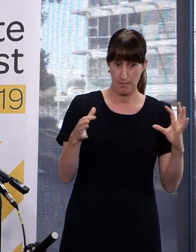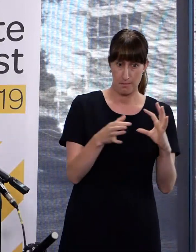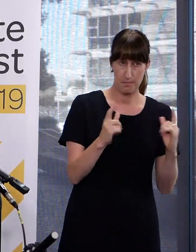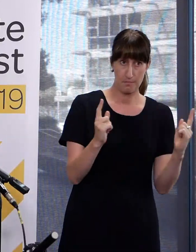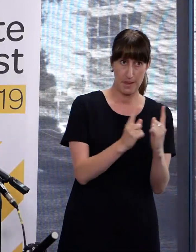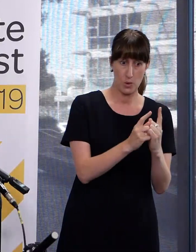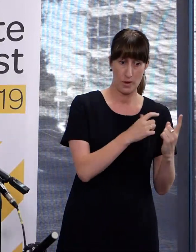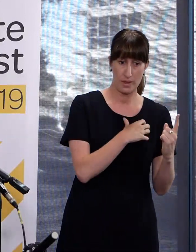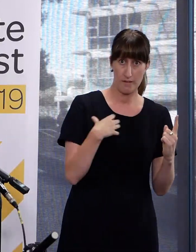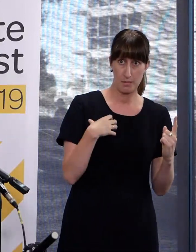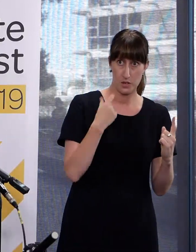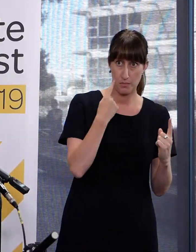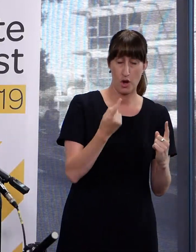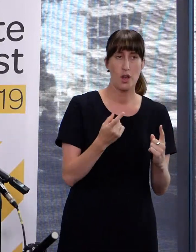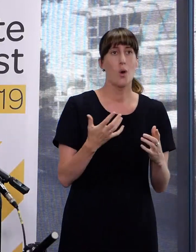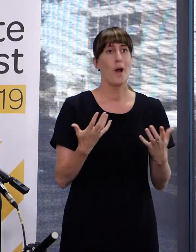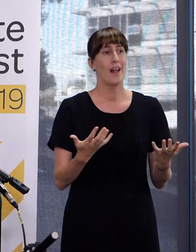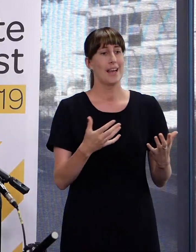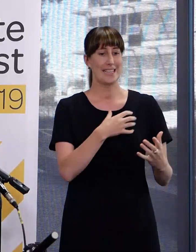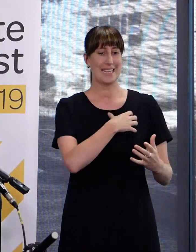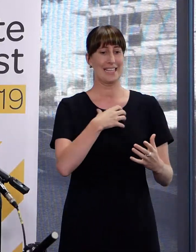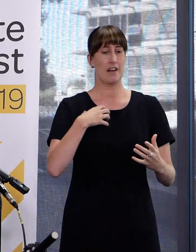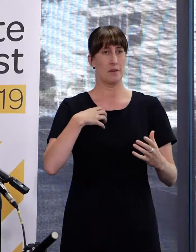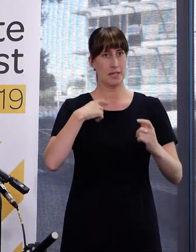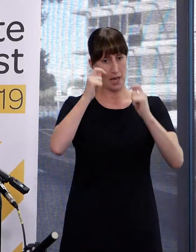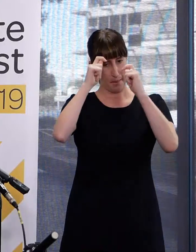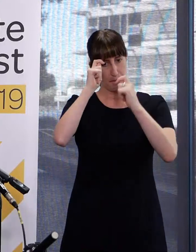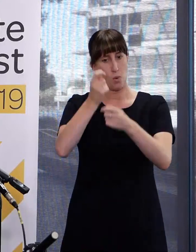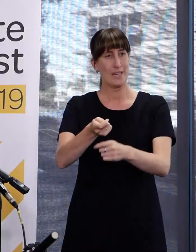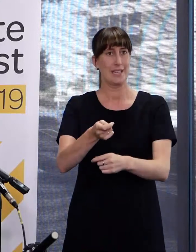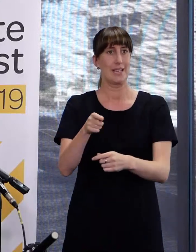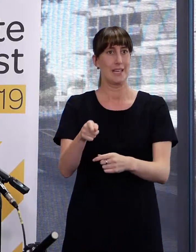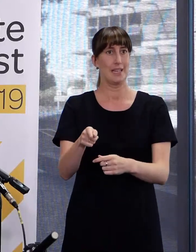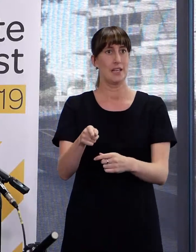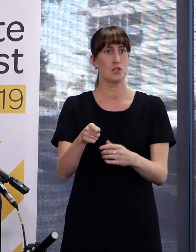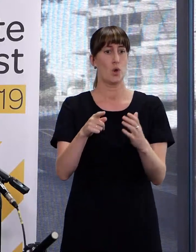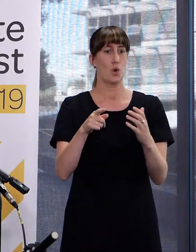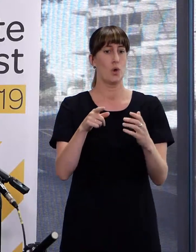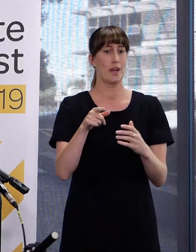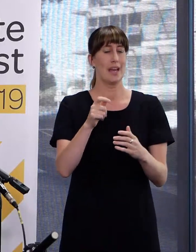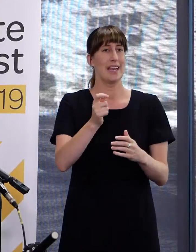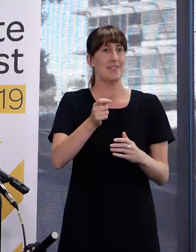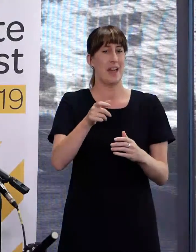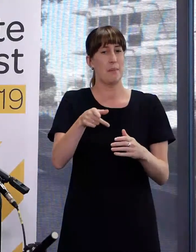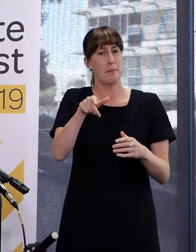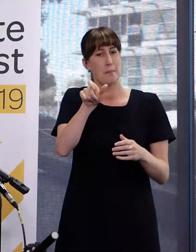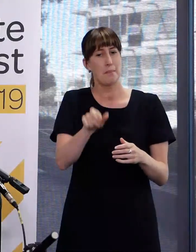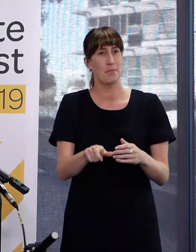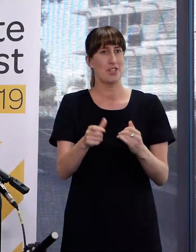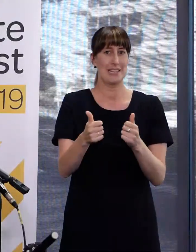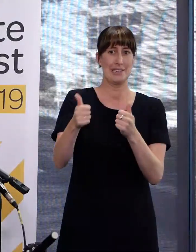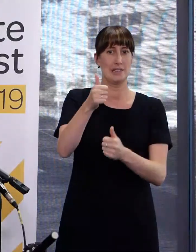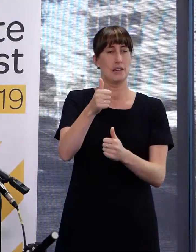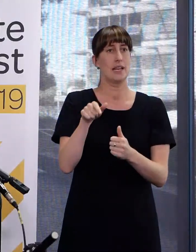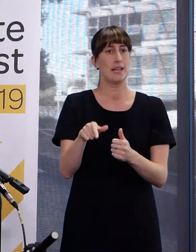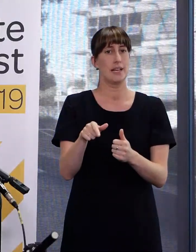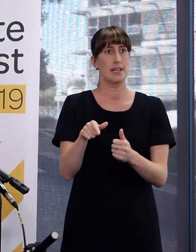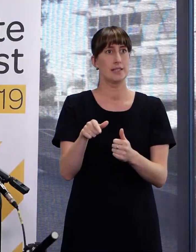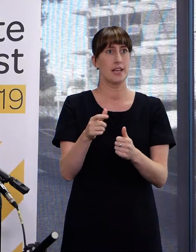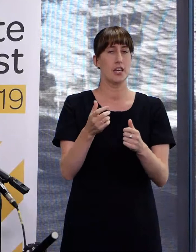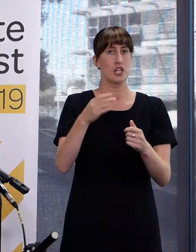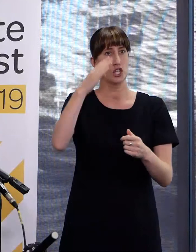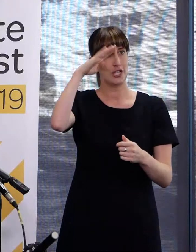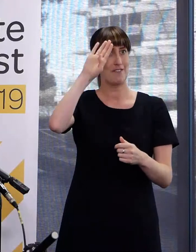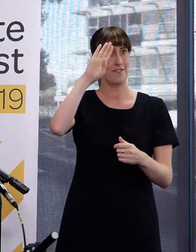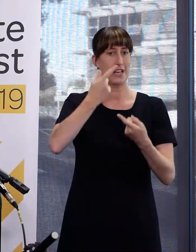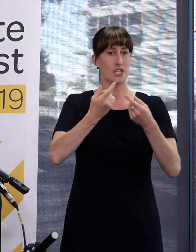a government convened advisory group. So Ian Town's doing it in his role as the Ministry of Health's chief science advisor.